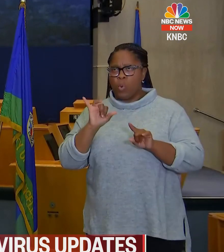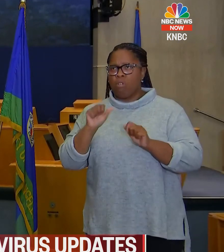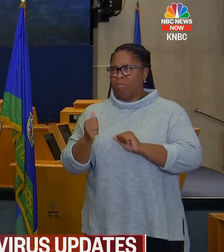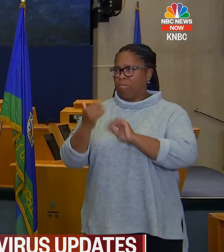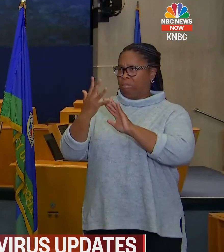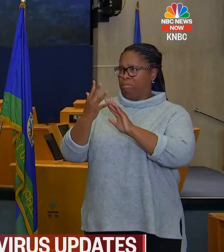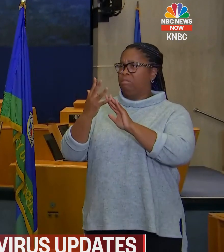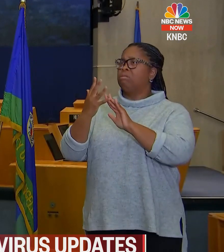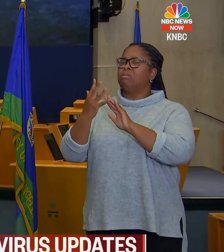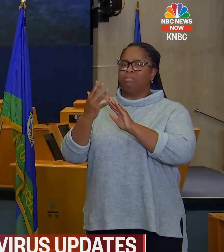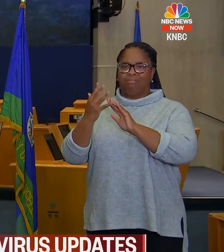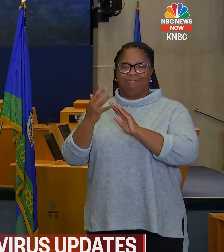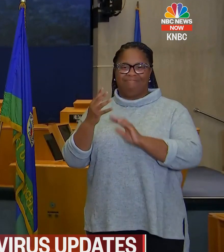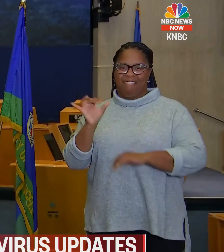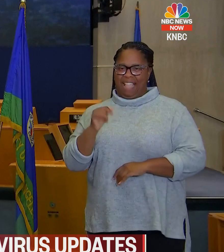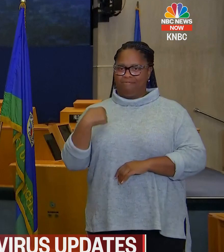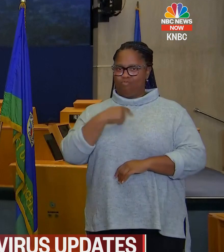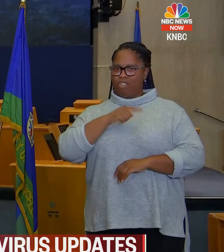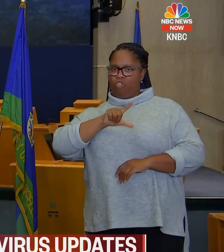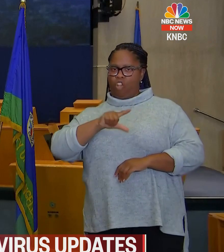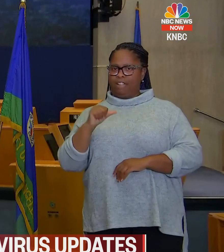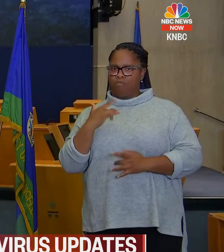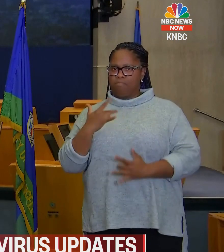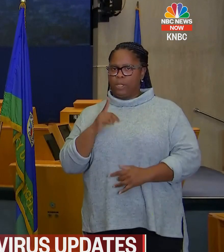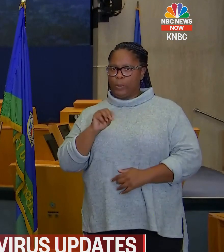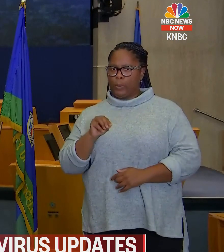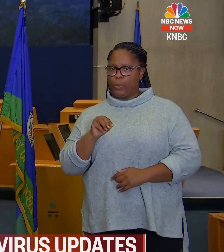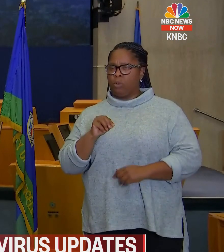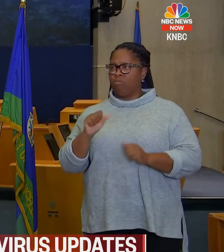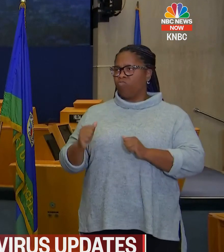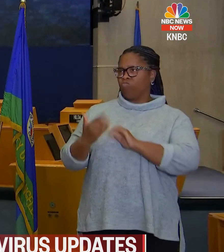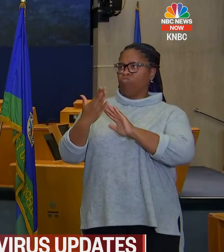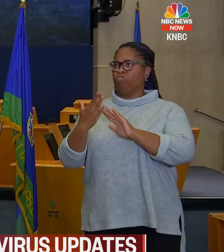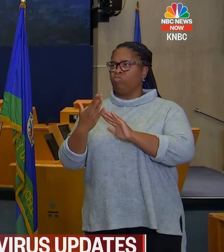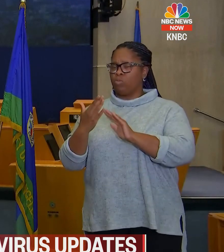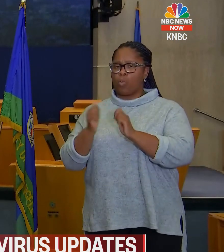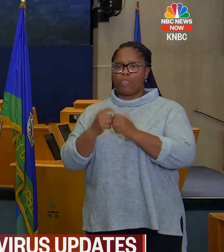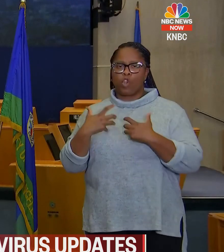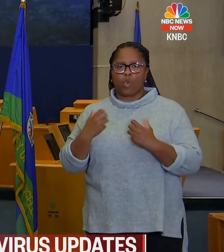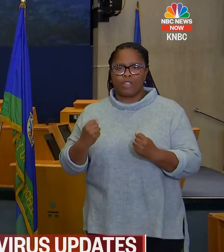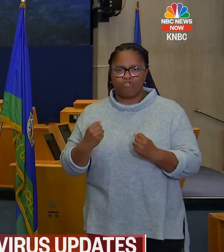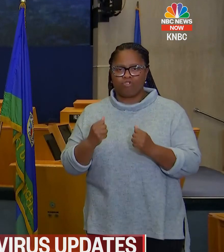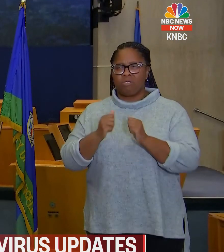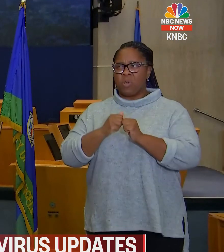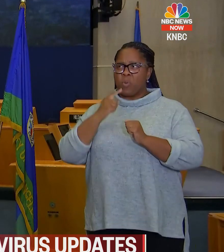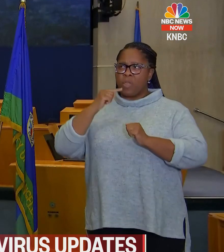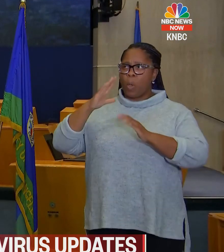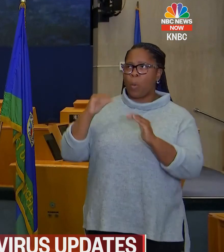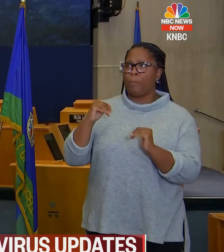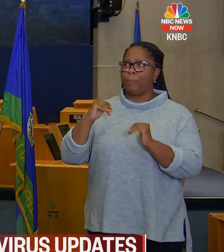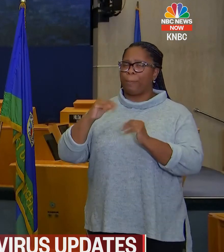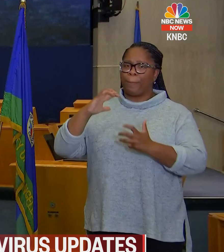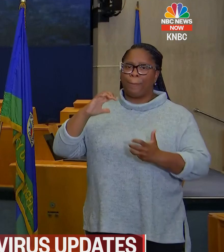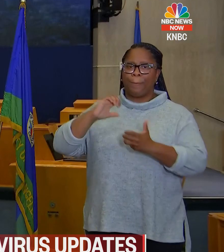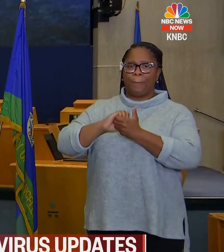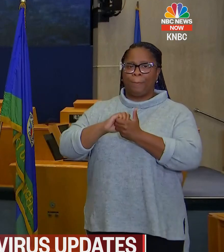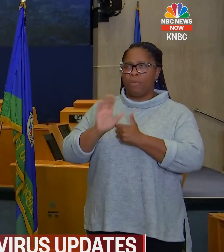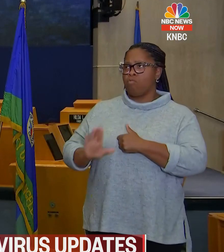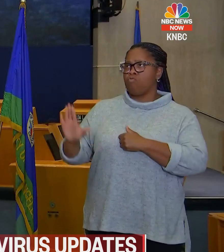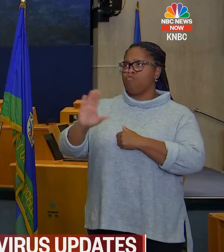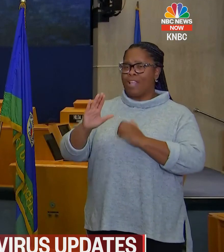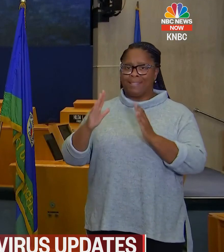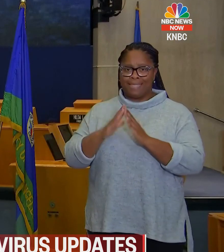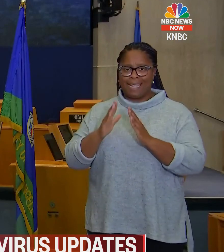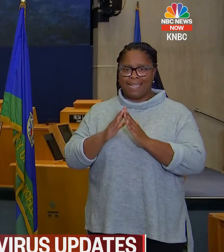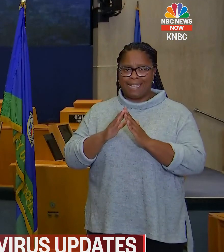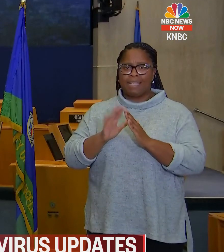as Angelenos do, with courage, with hope, and with partnership across our city and